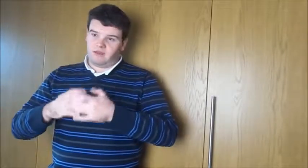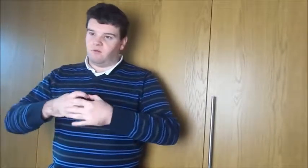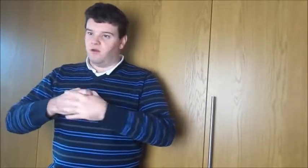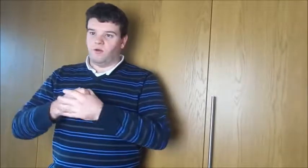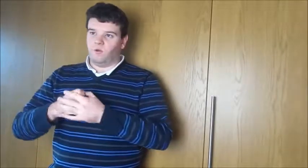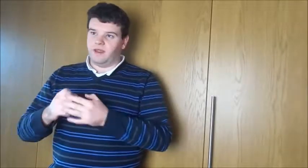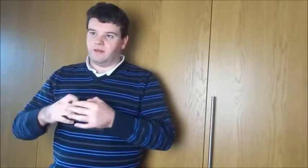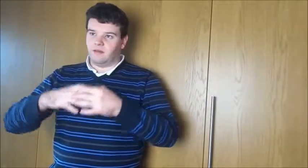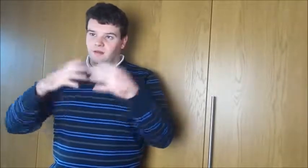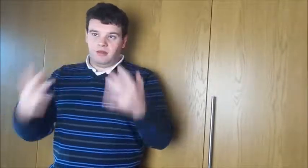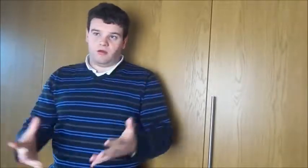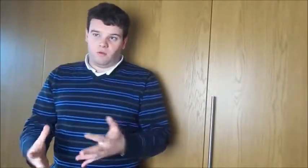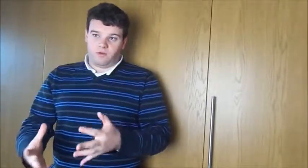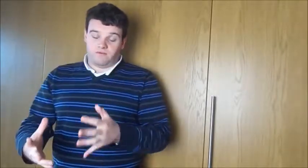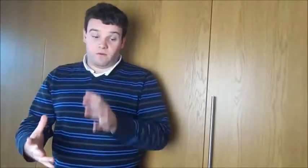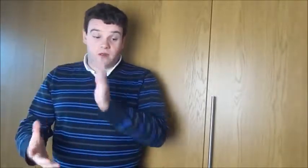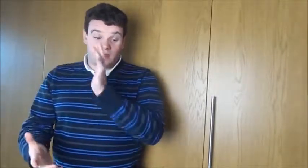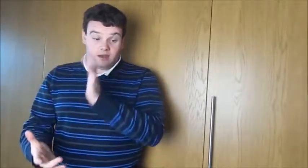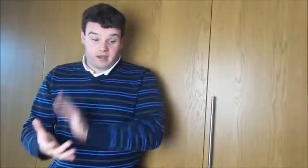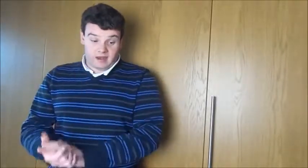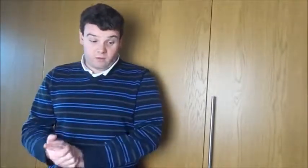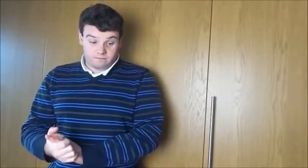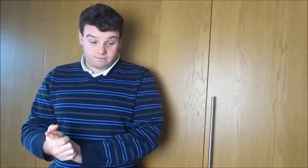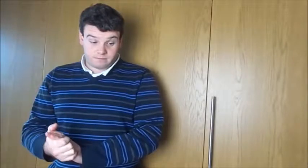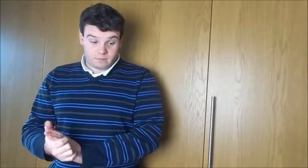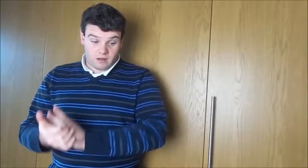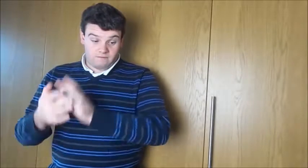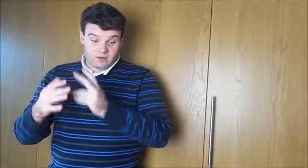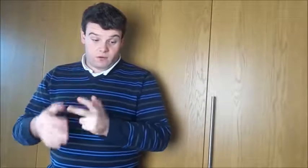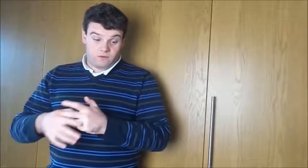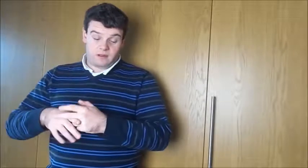weren't always so wonderful. Now, Victoria